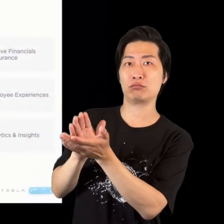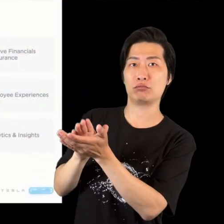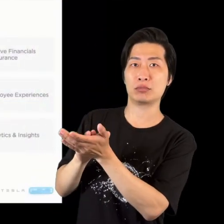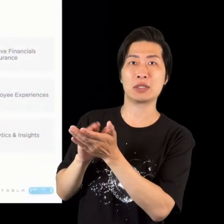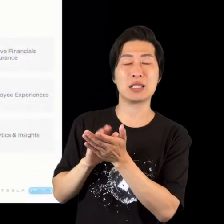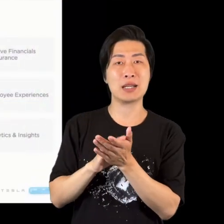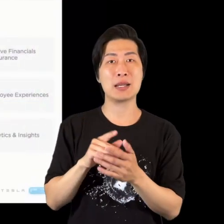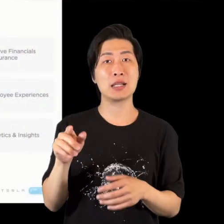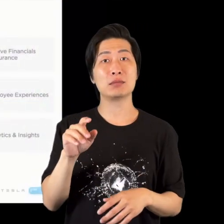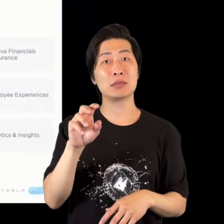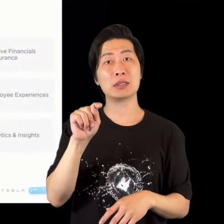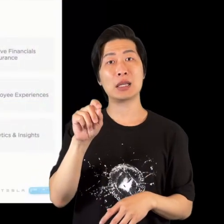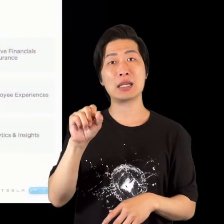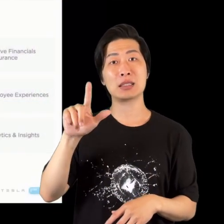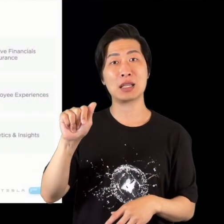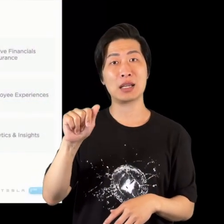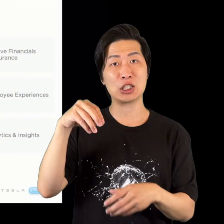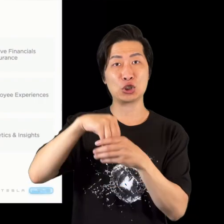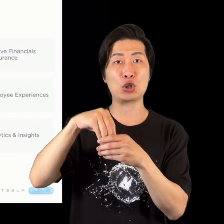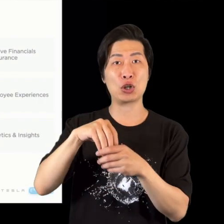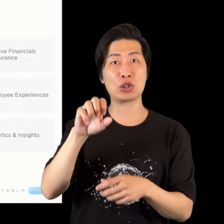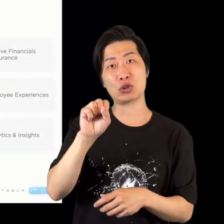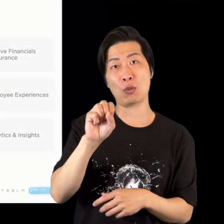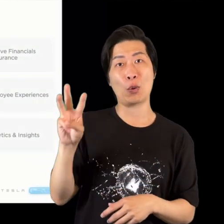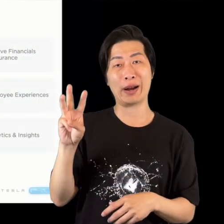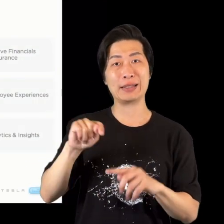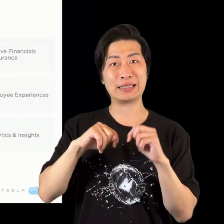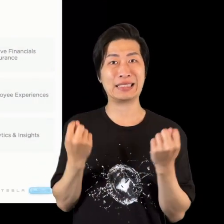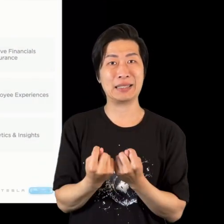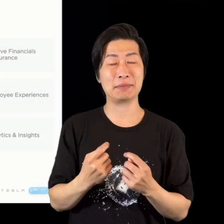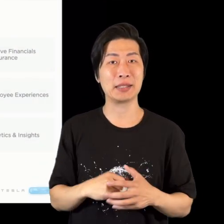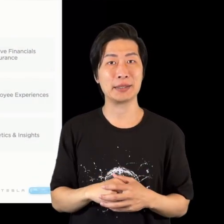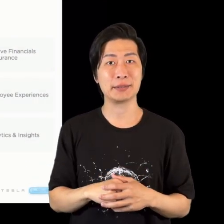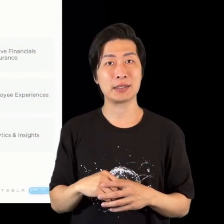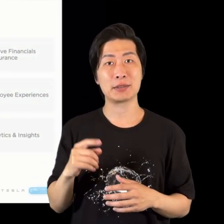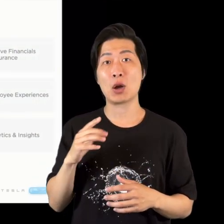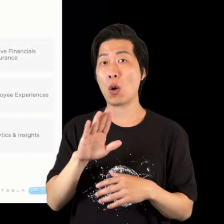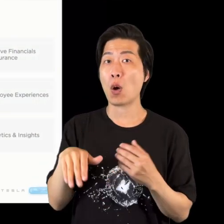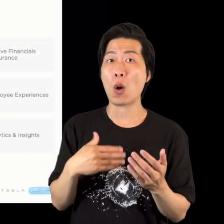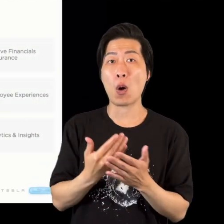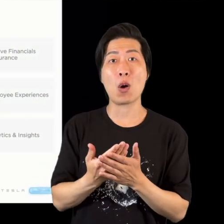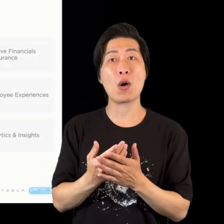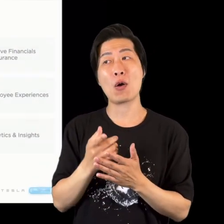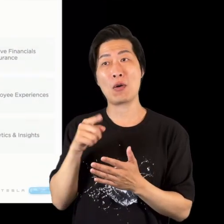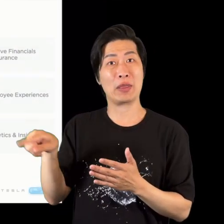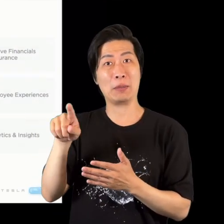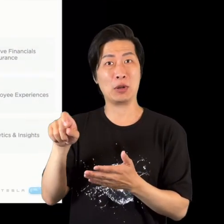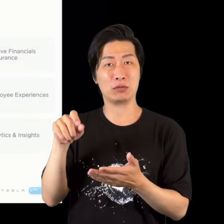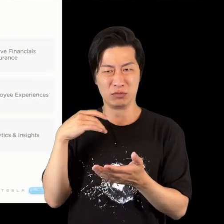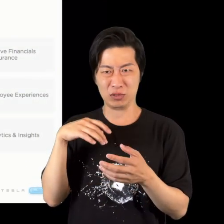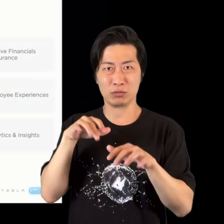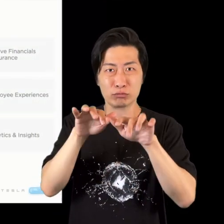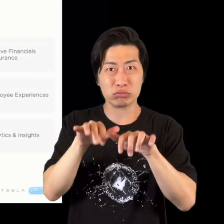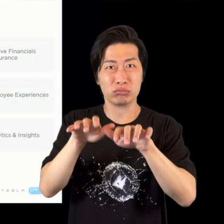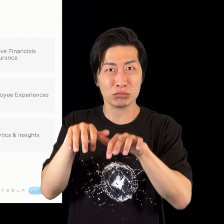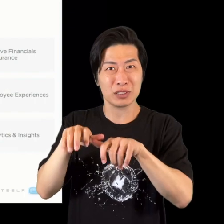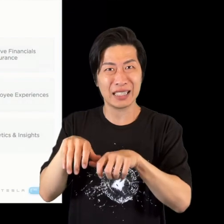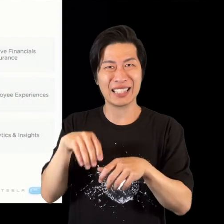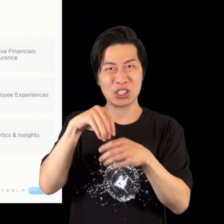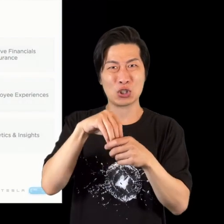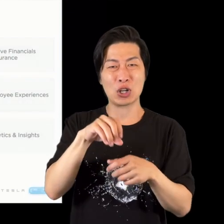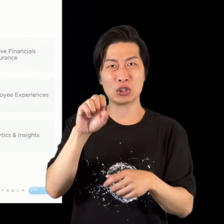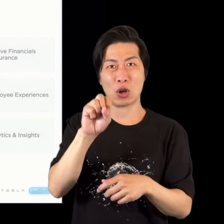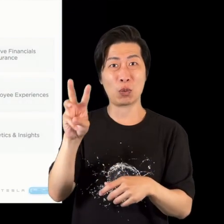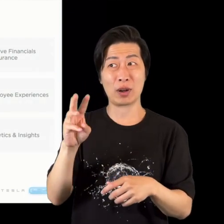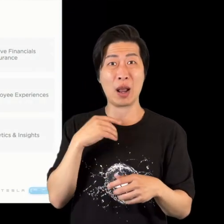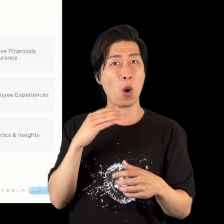Tesla internal software team. This is all internally written Tesla software. I think there are almost